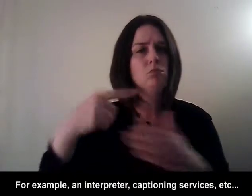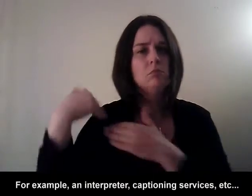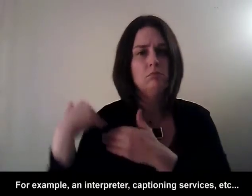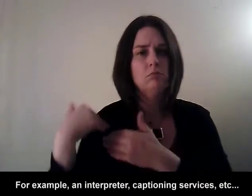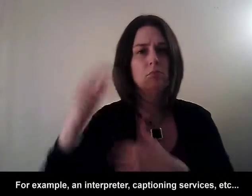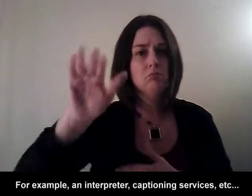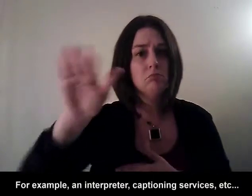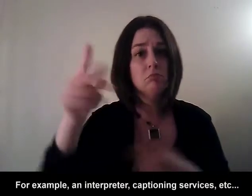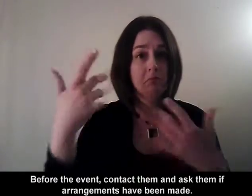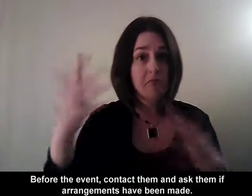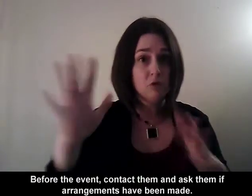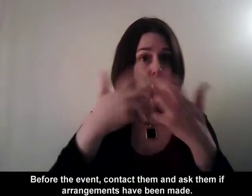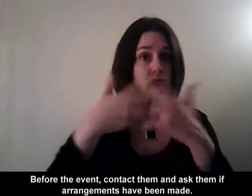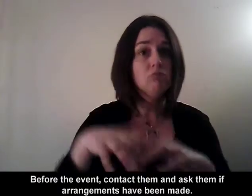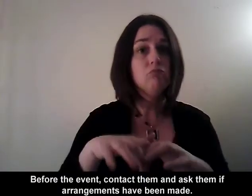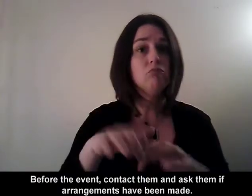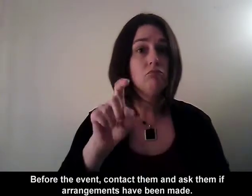services, etc.